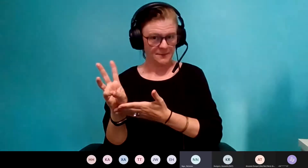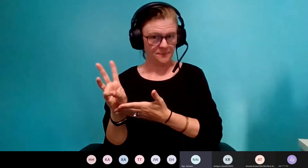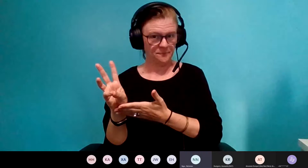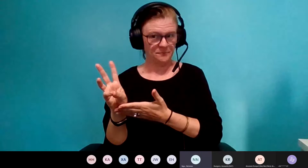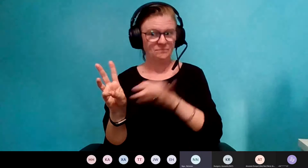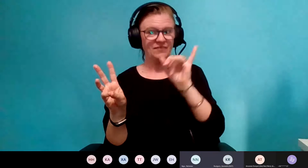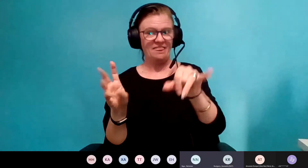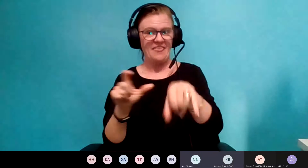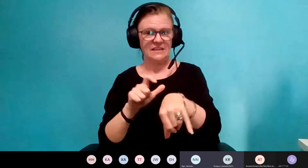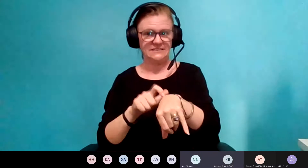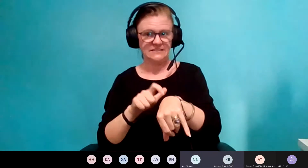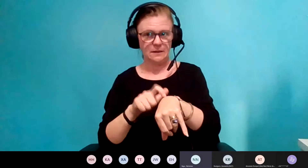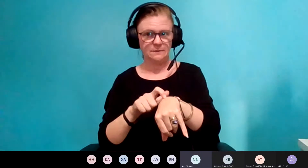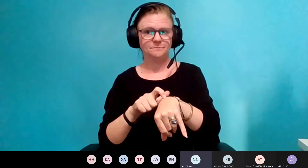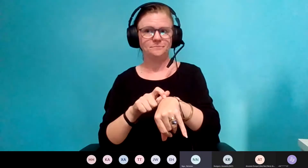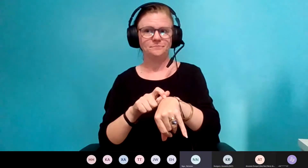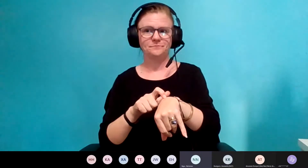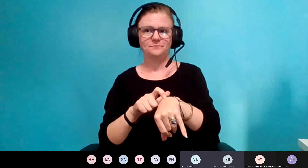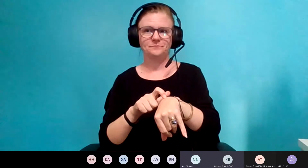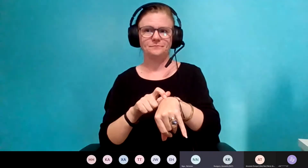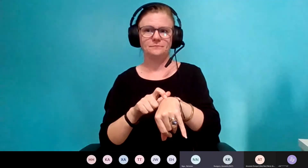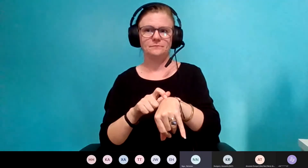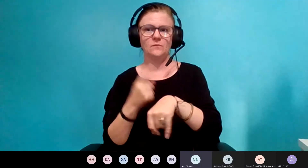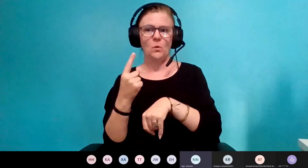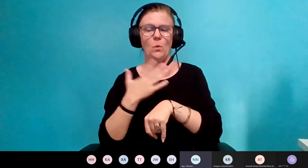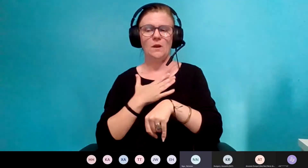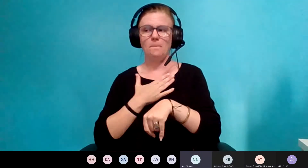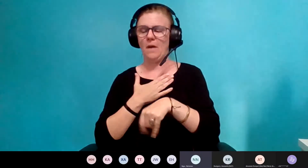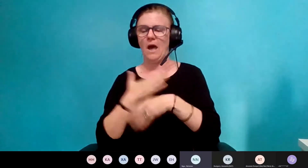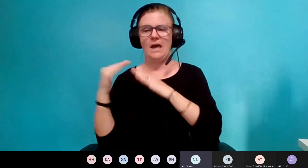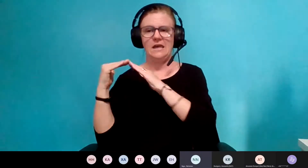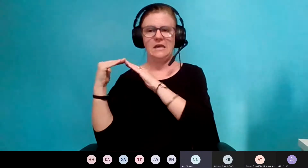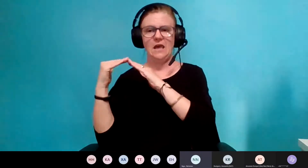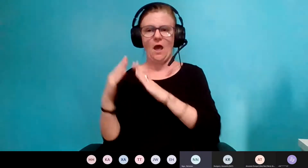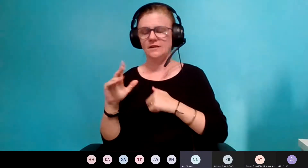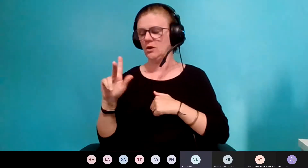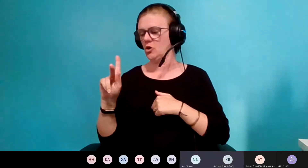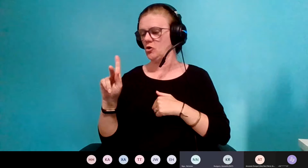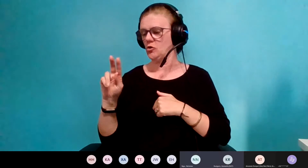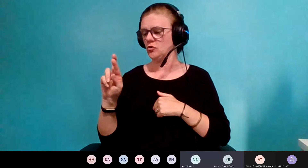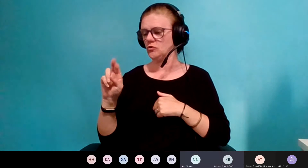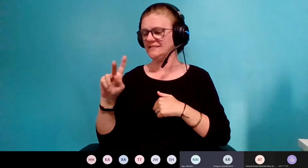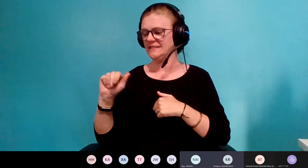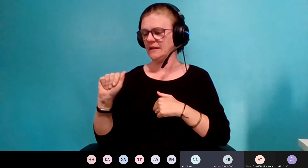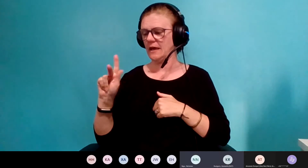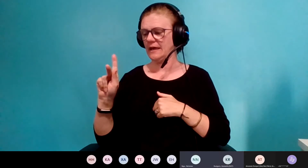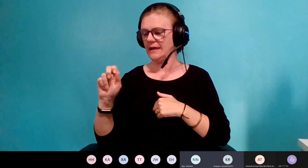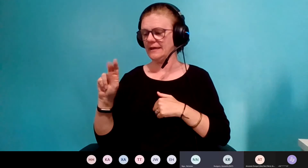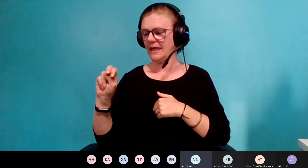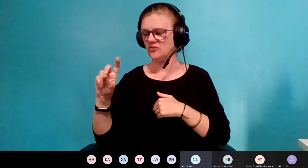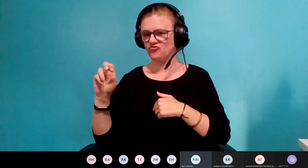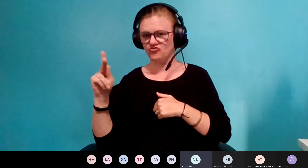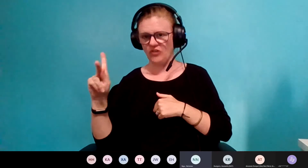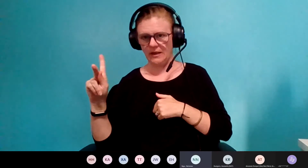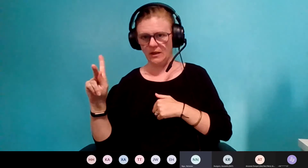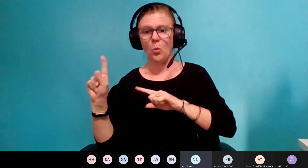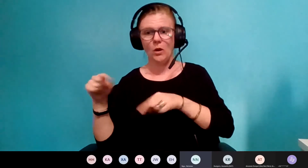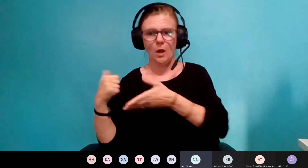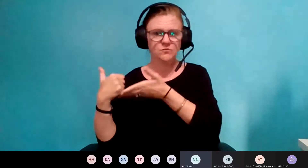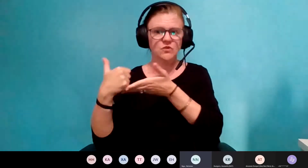that time, one of my colleagues, Christina Kendrick, will step in to help support the